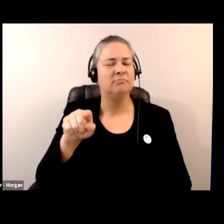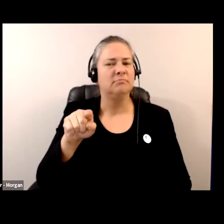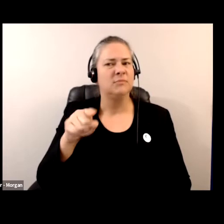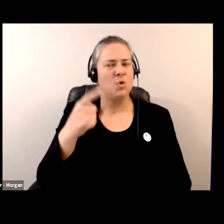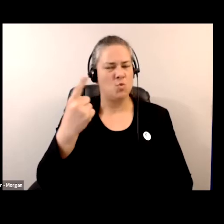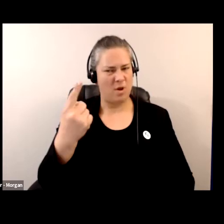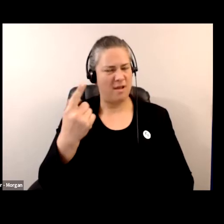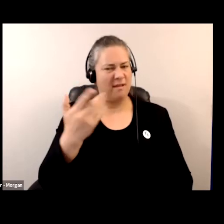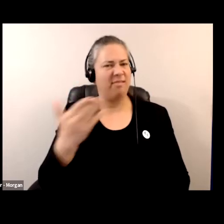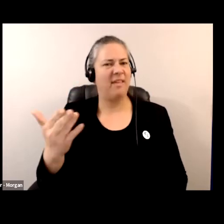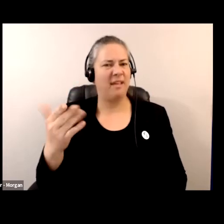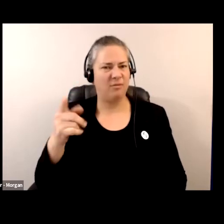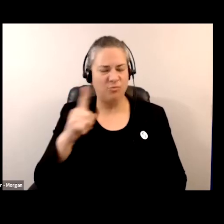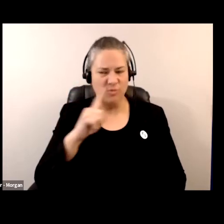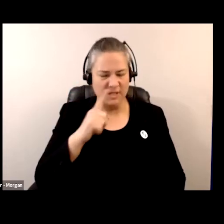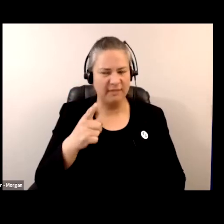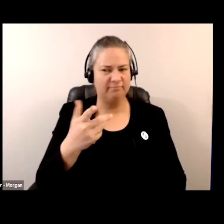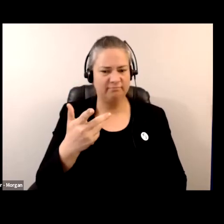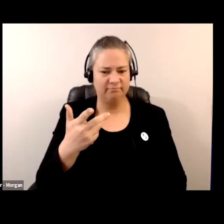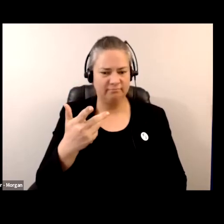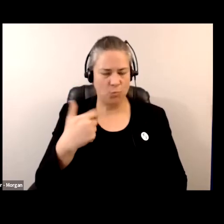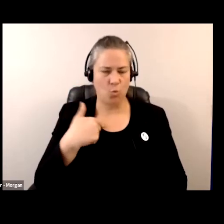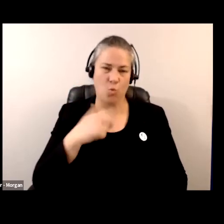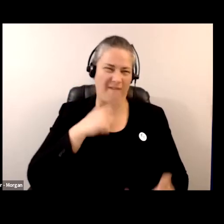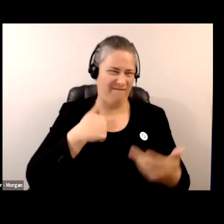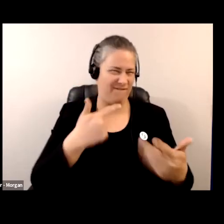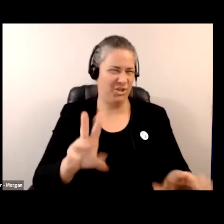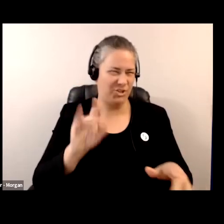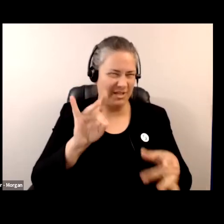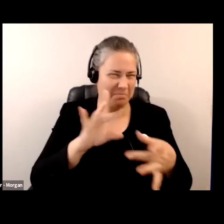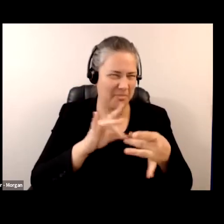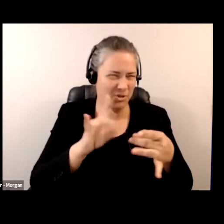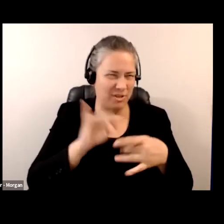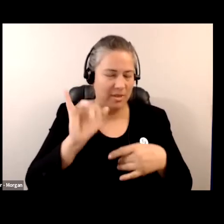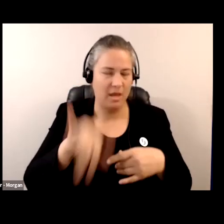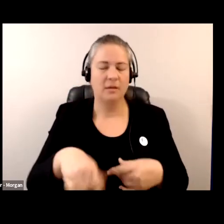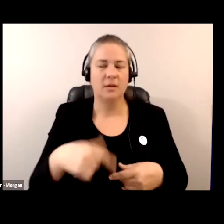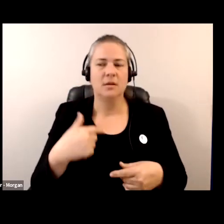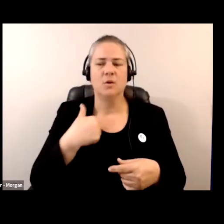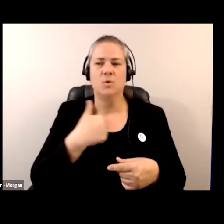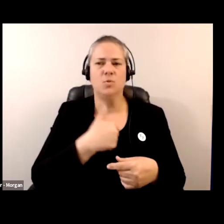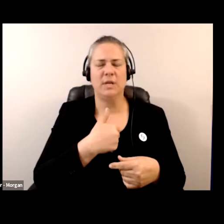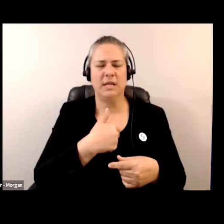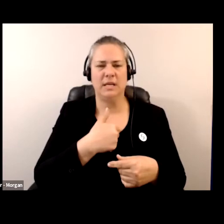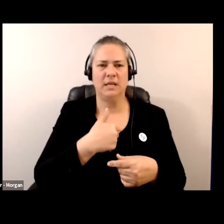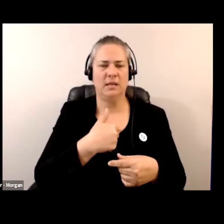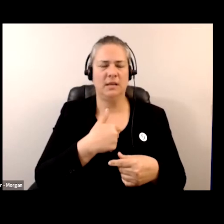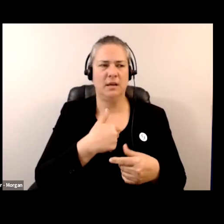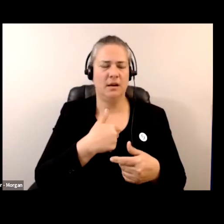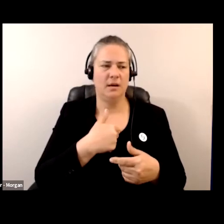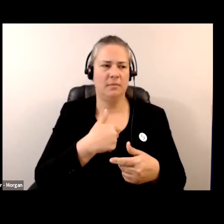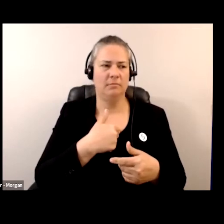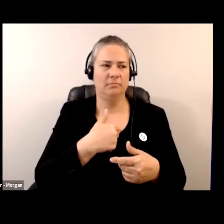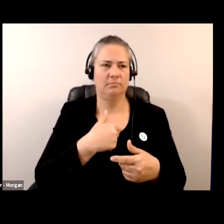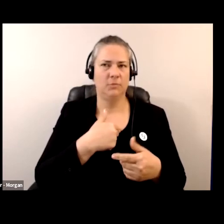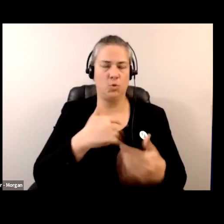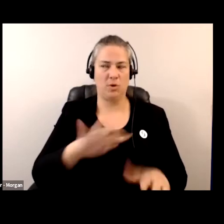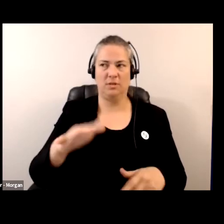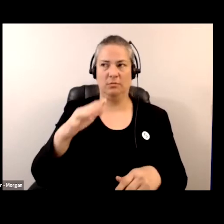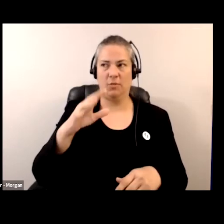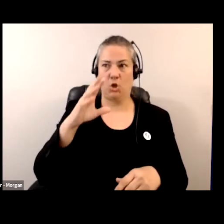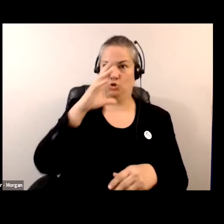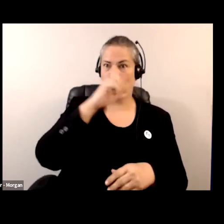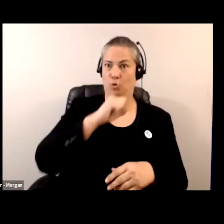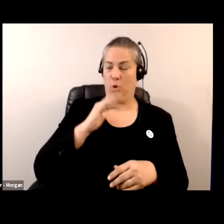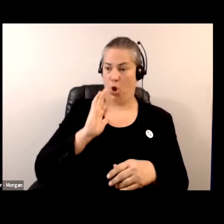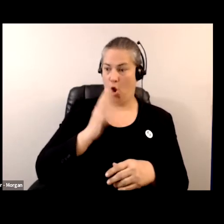that I've already mentioned that we weren't going to assume that the level of resources would skyrocket just because our